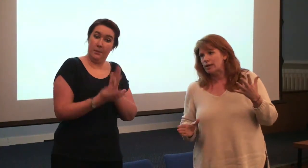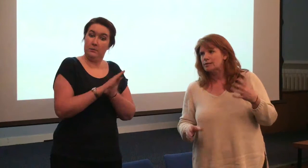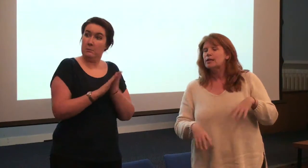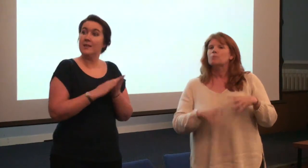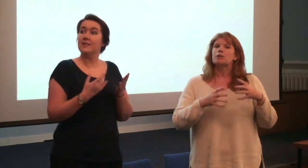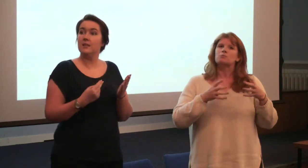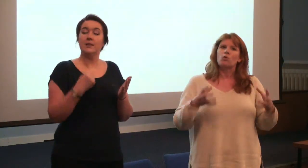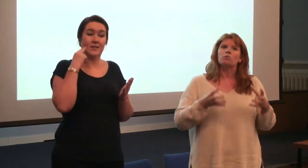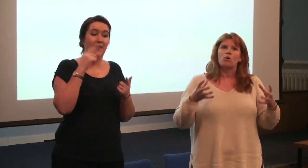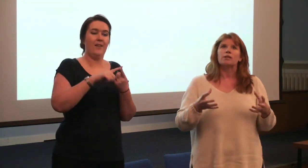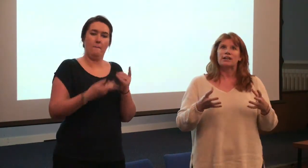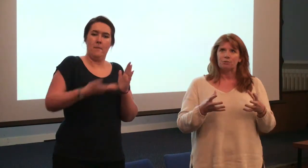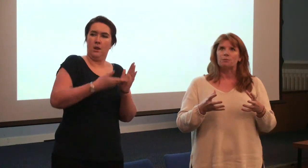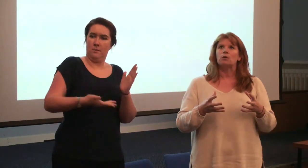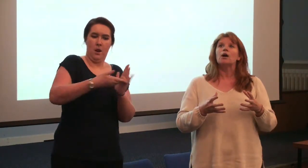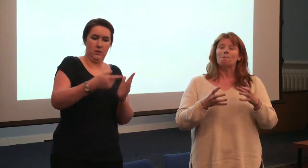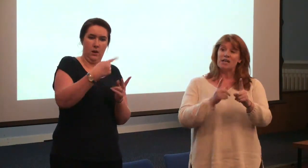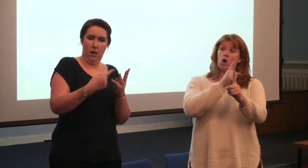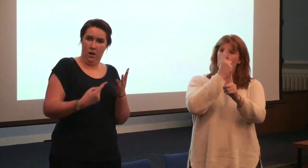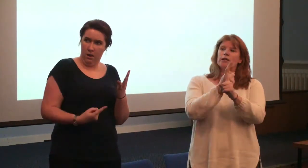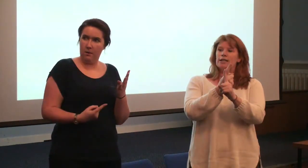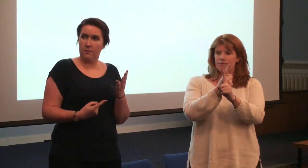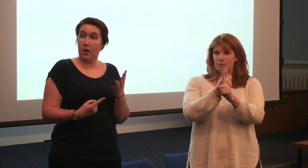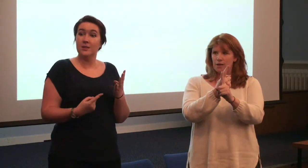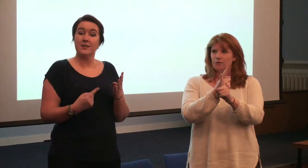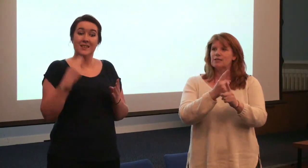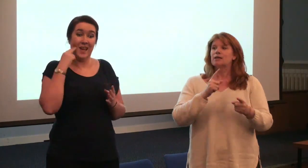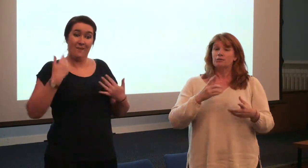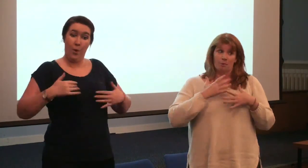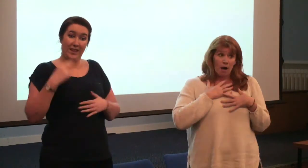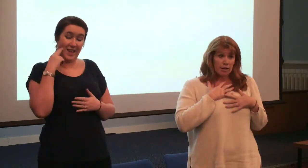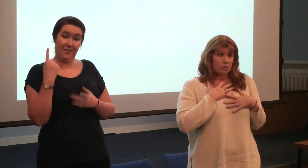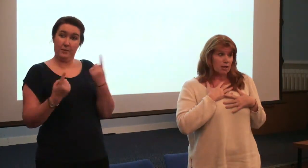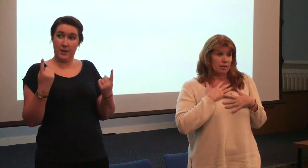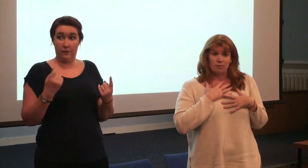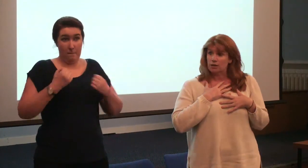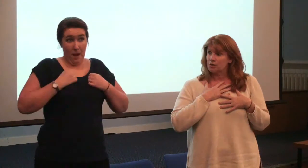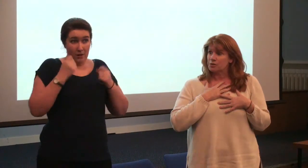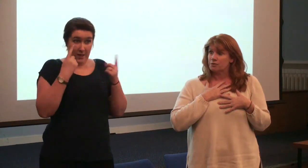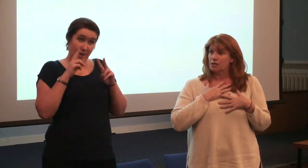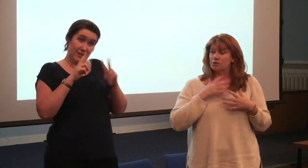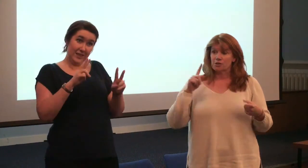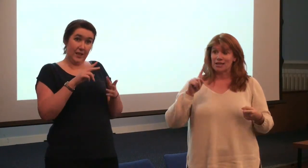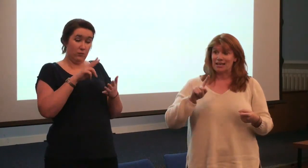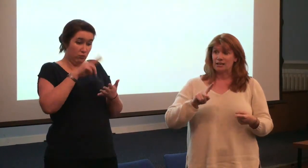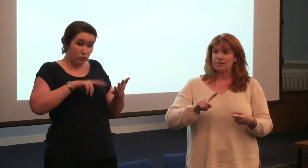ways. Because more and more deaf people, being only deaf themselves, from my understanding of the literature and research, is getting less and